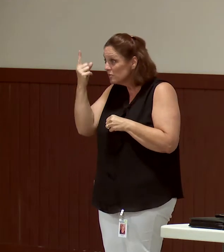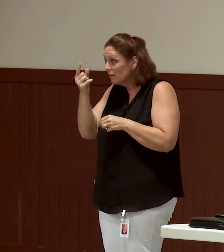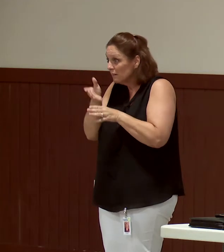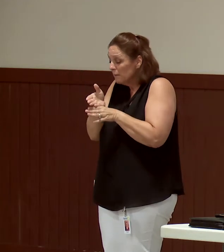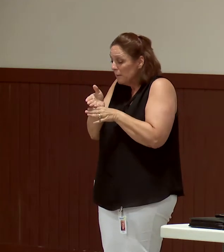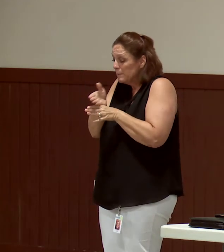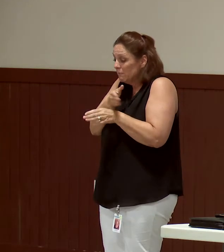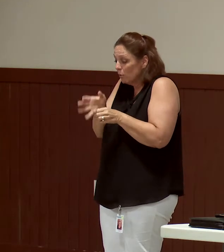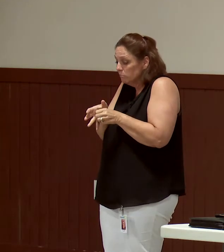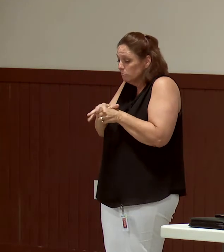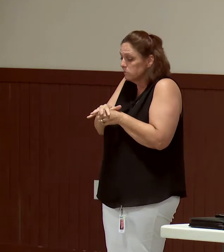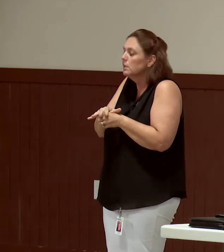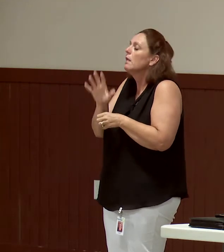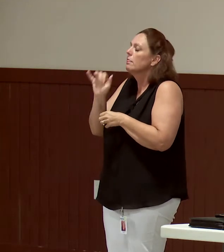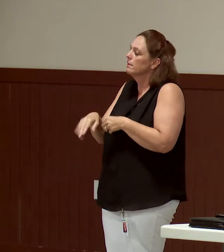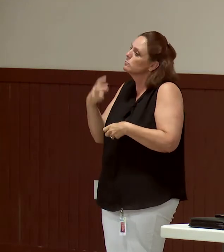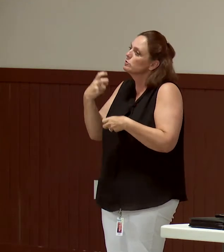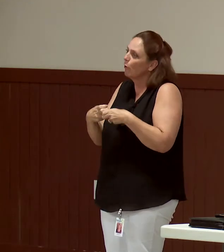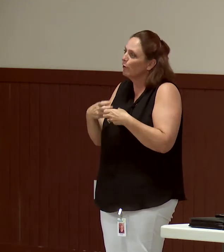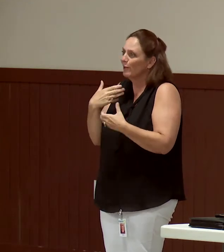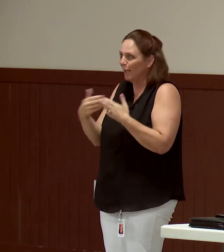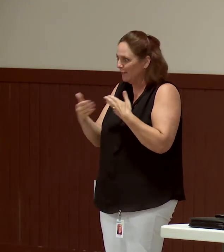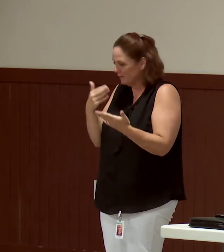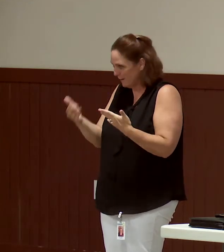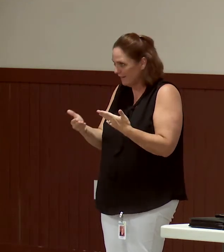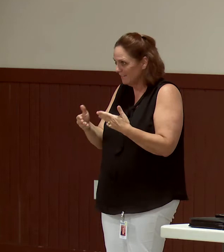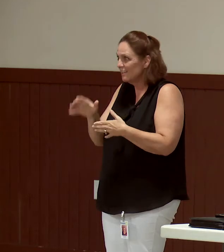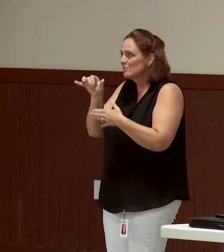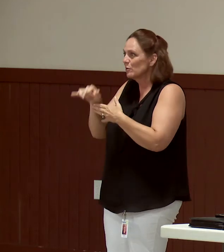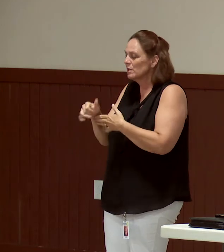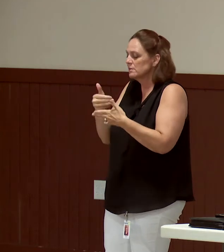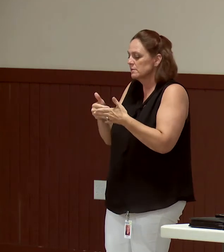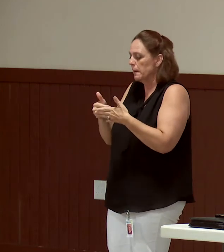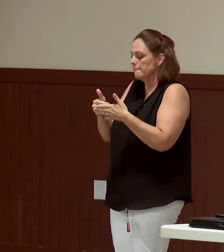our community. So these are some figures pre-pandemic.